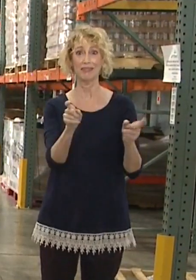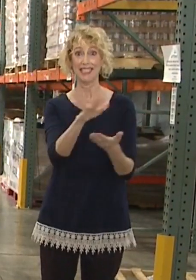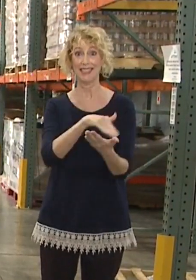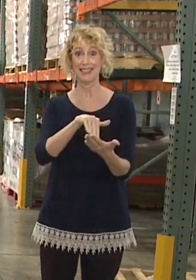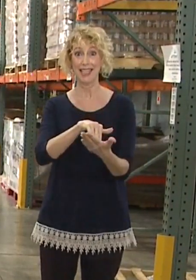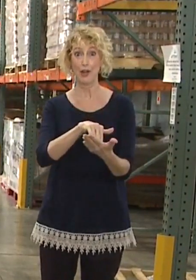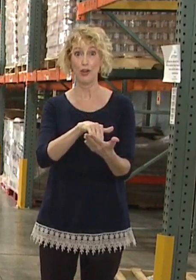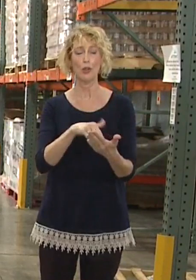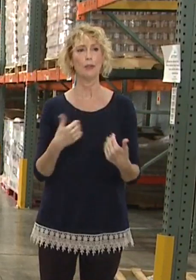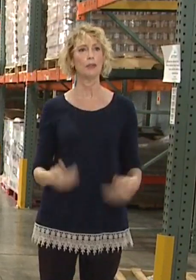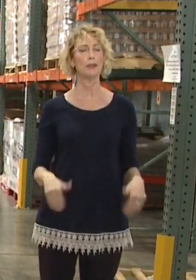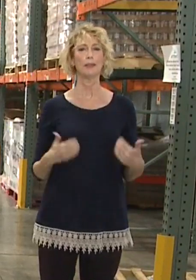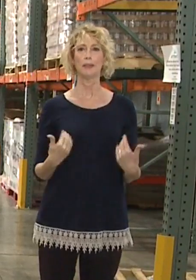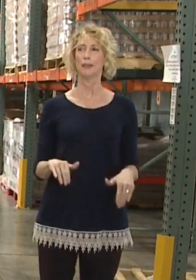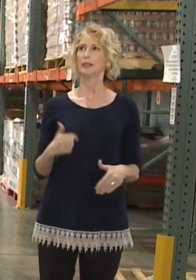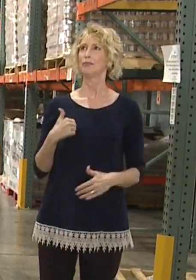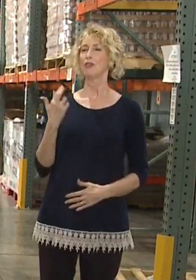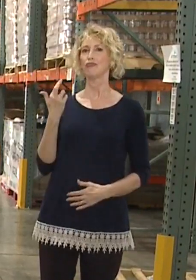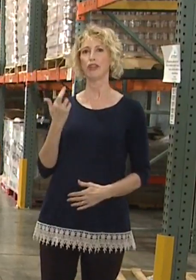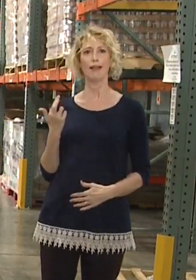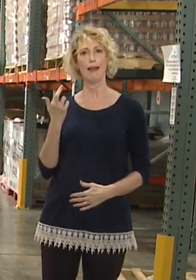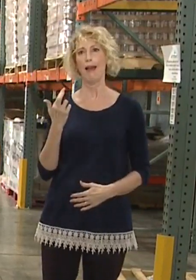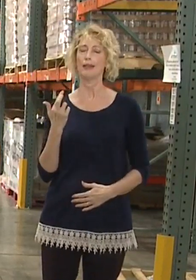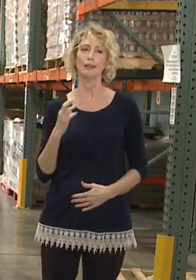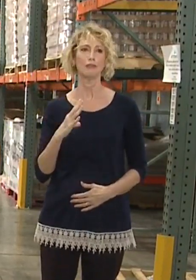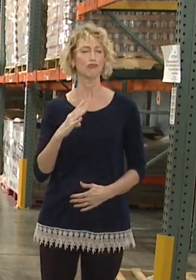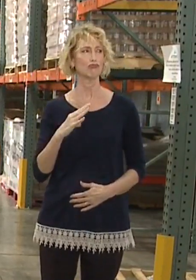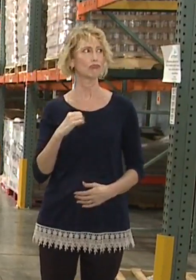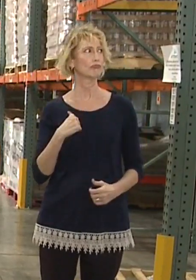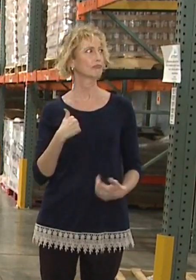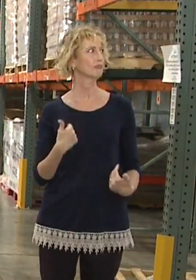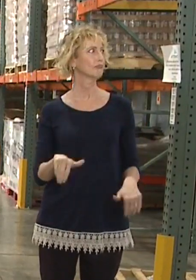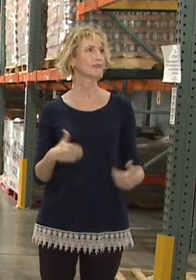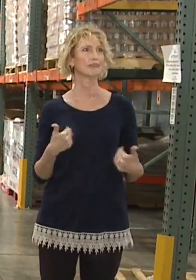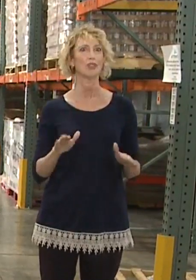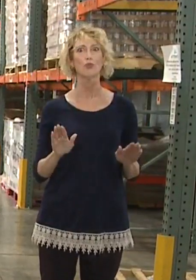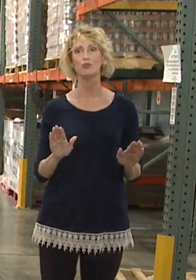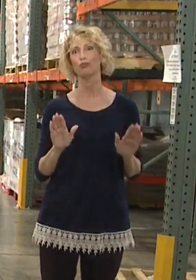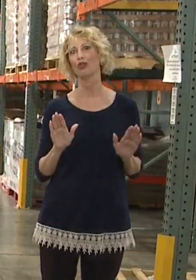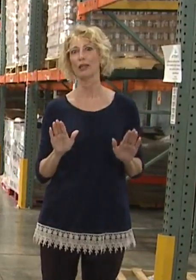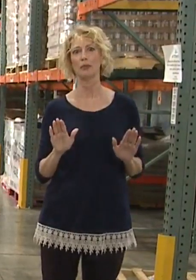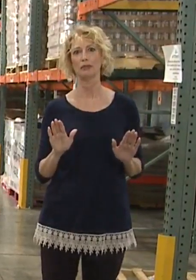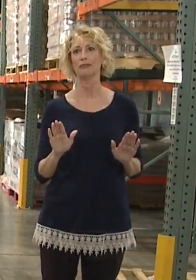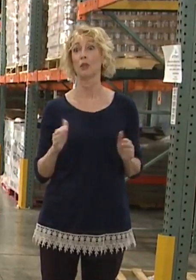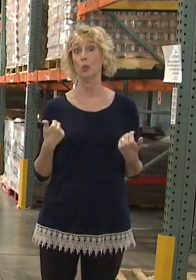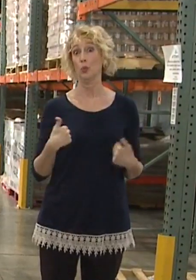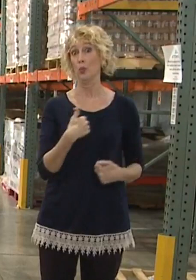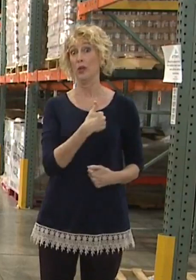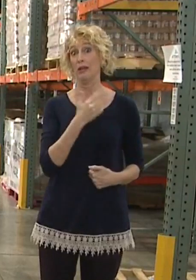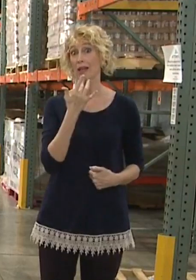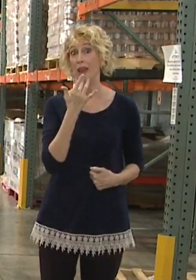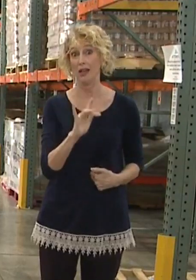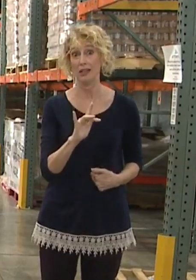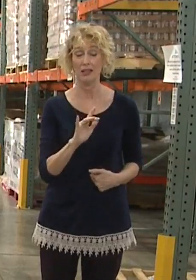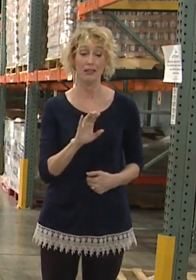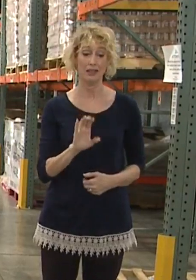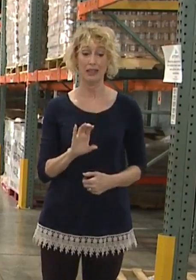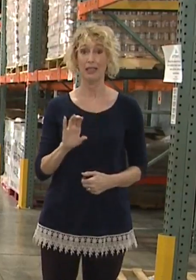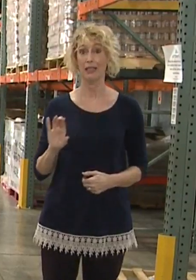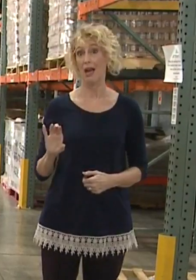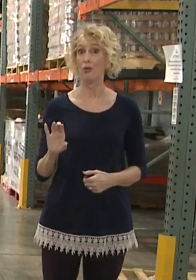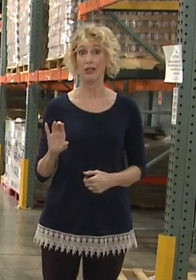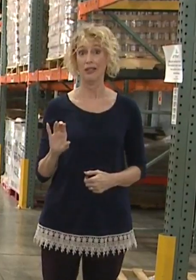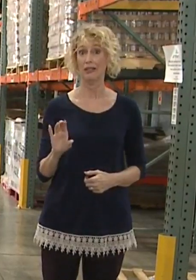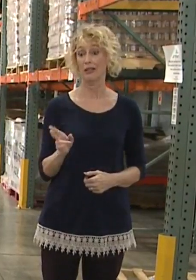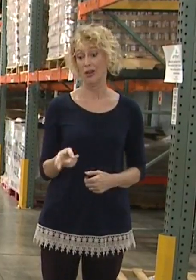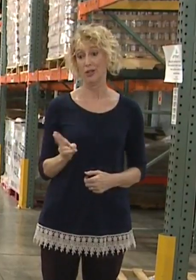It makes me realize how incredibly lucky we are in the city and county of Honolulu and state of